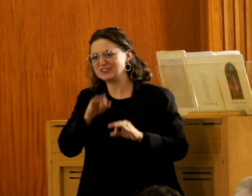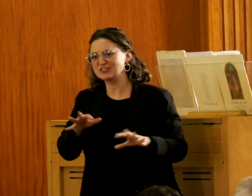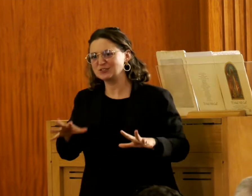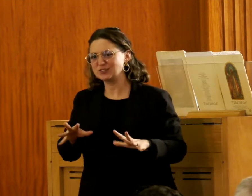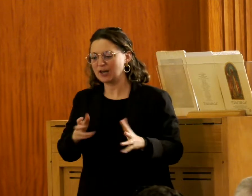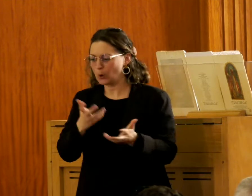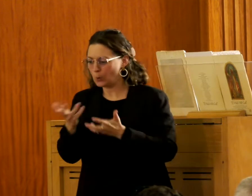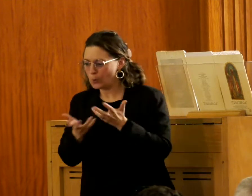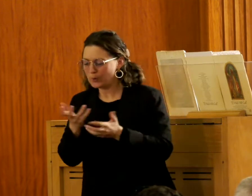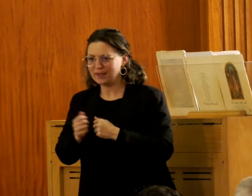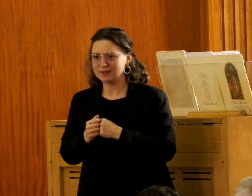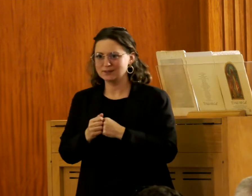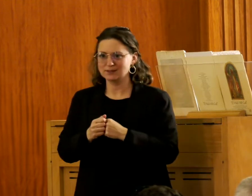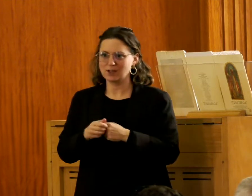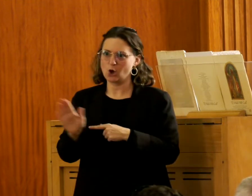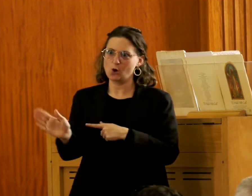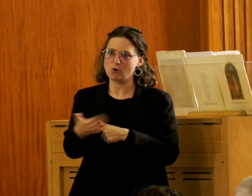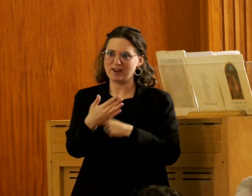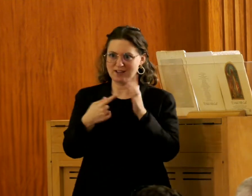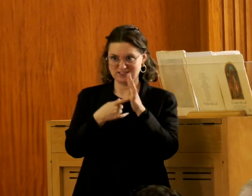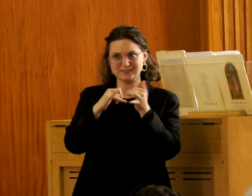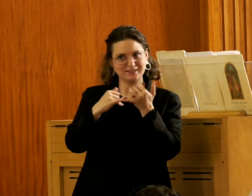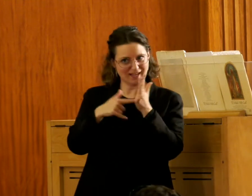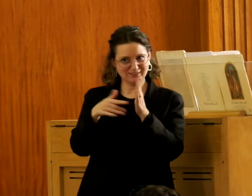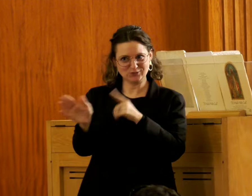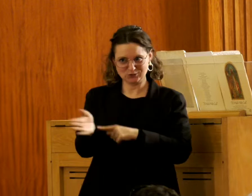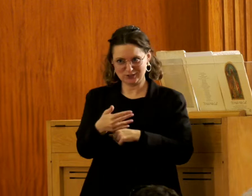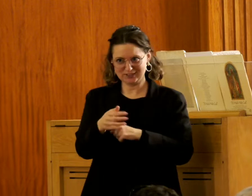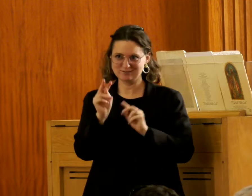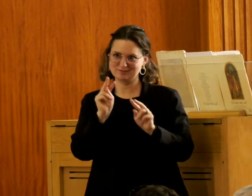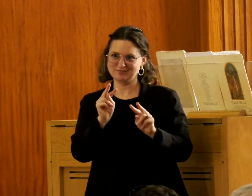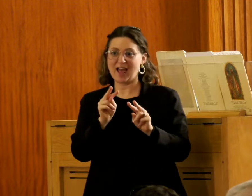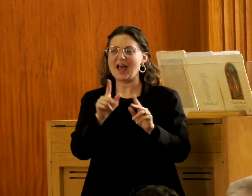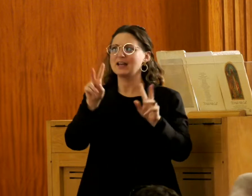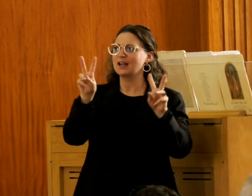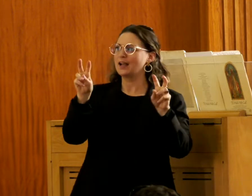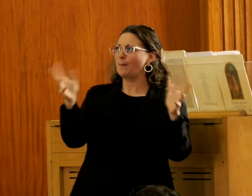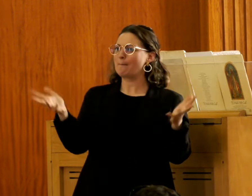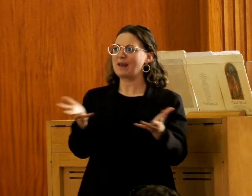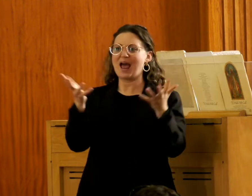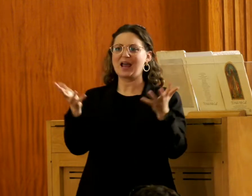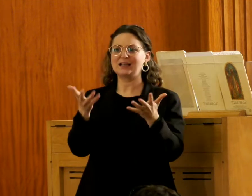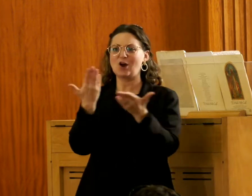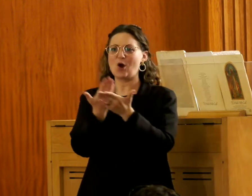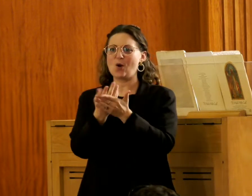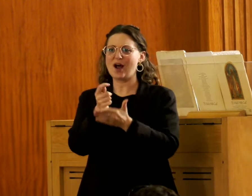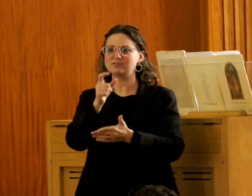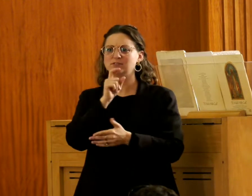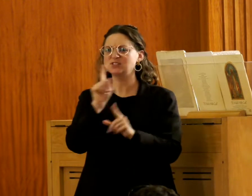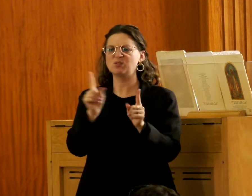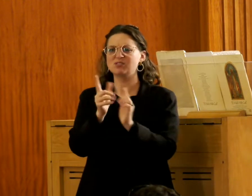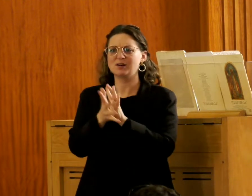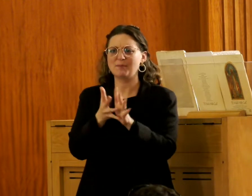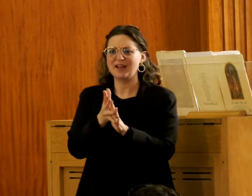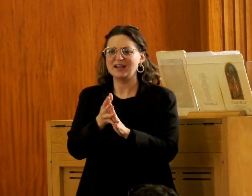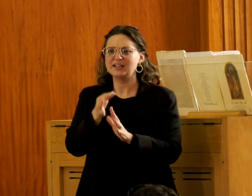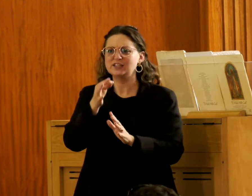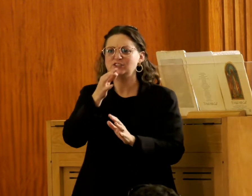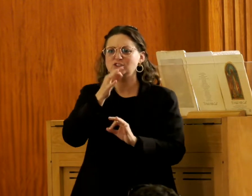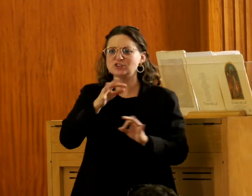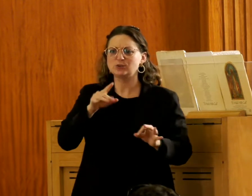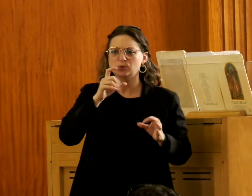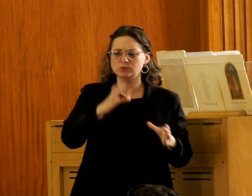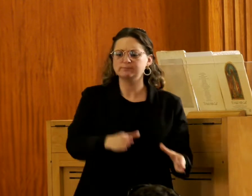test cricket and the plays in the afternoon. She would pop the grandchildren up on the bench and they would help cook and